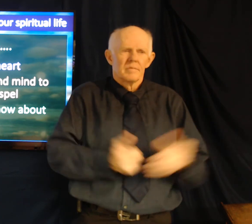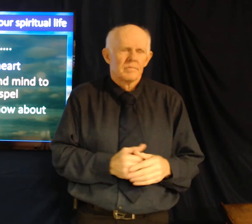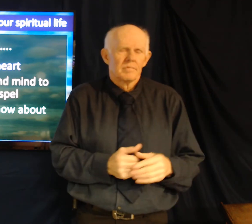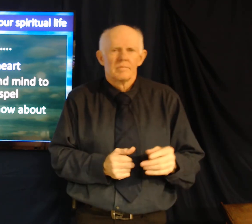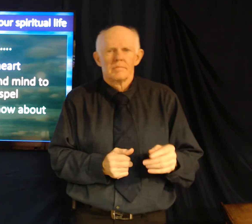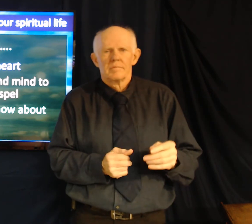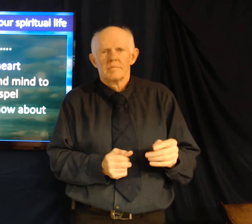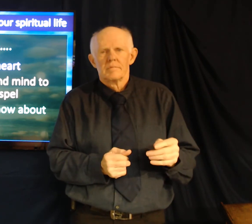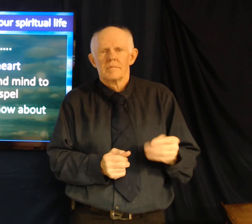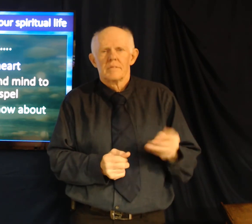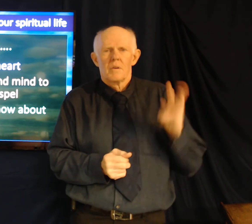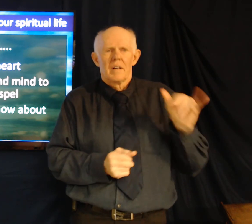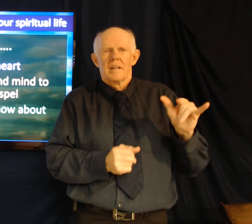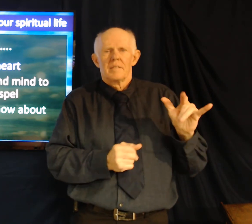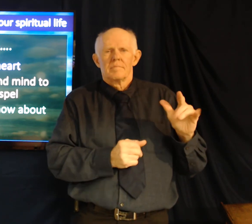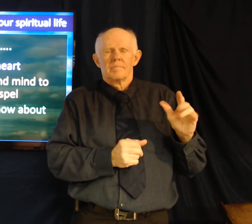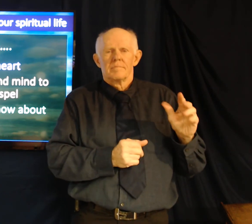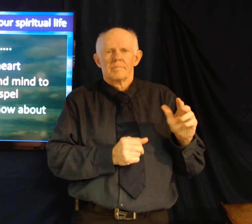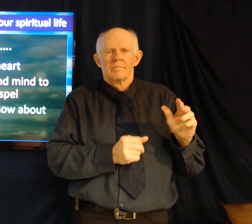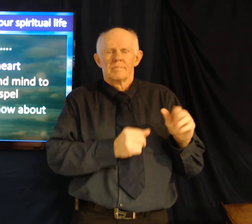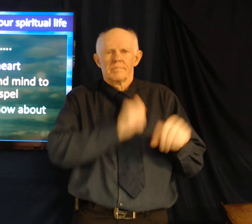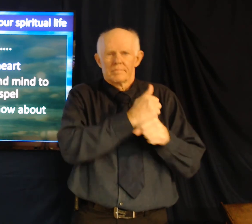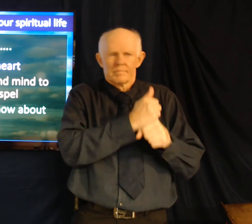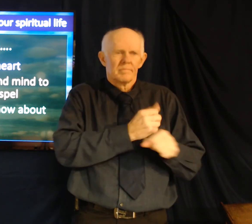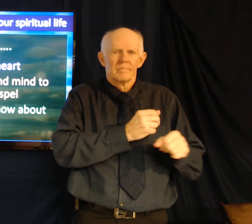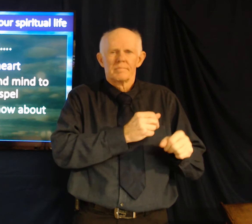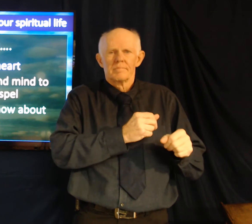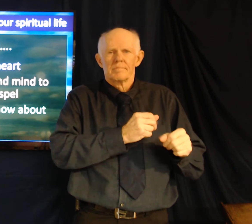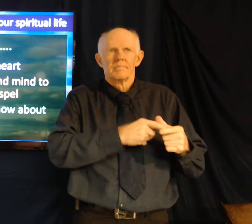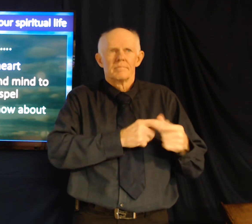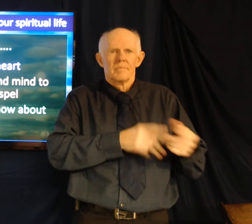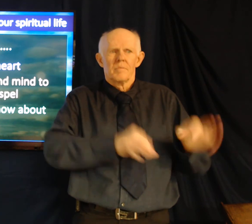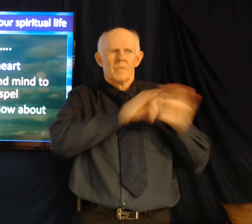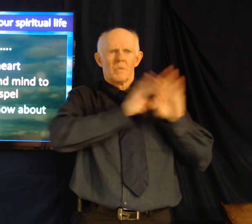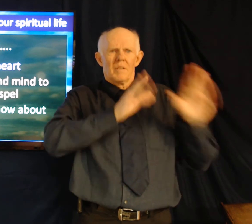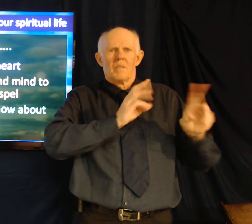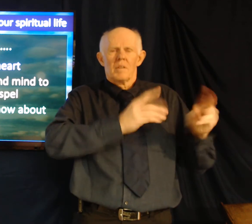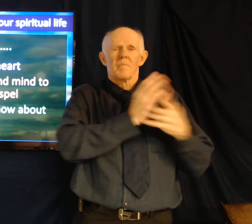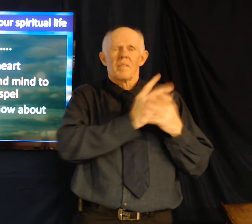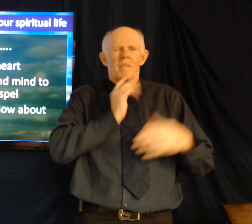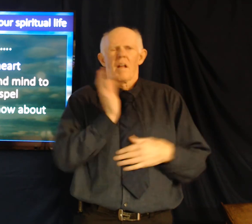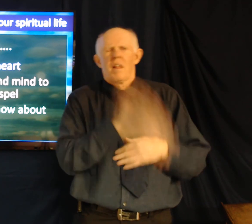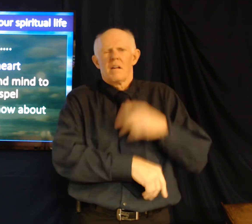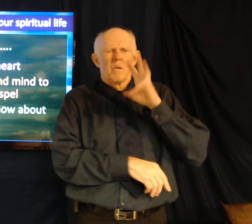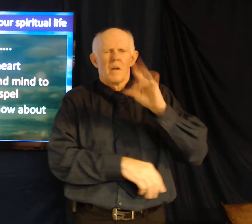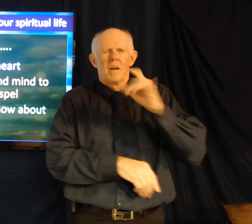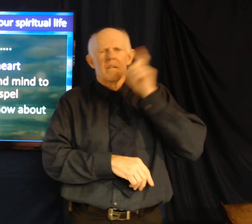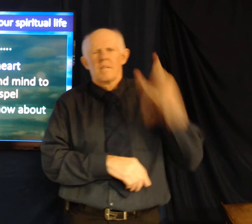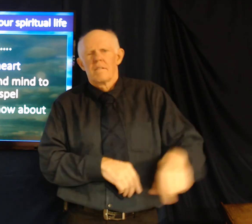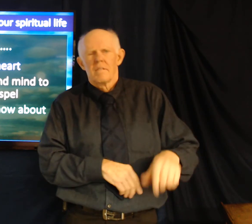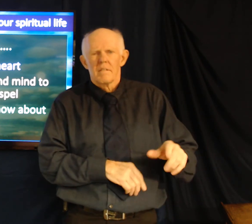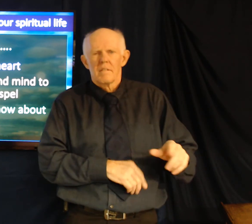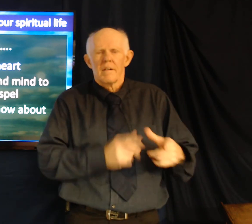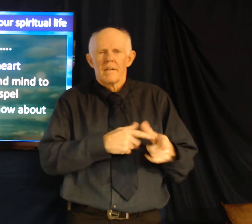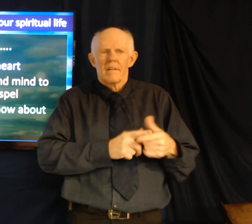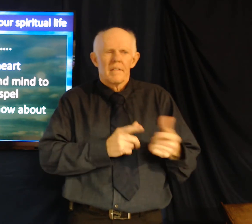it can't be given to anyone else that will is established and it's important a person